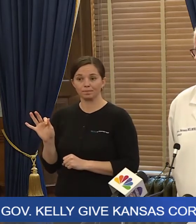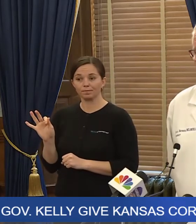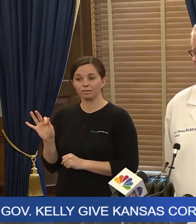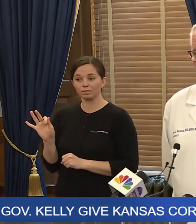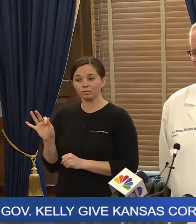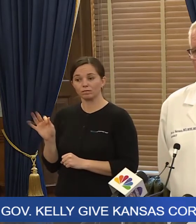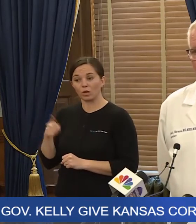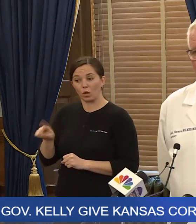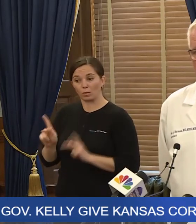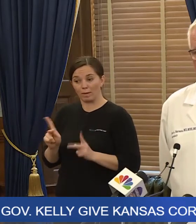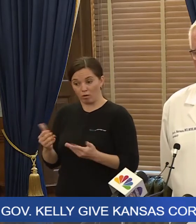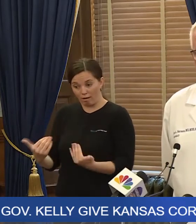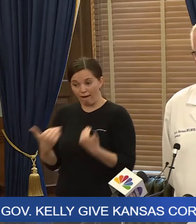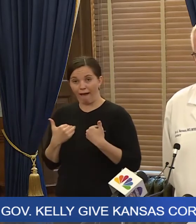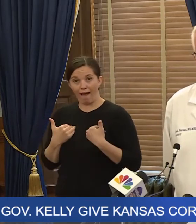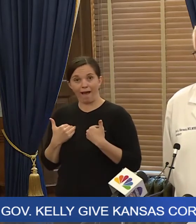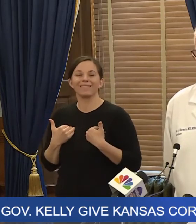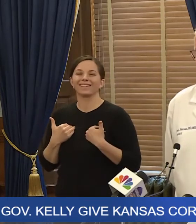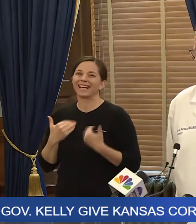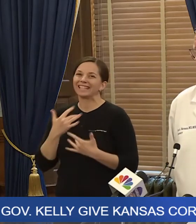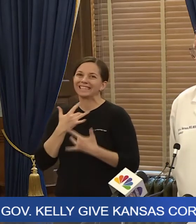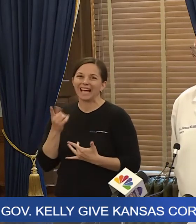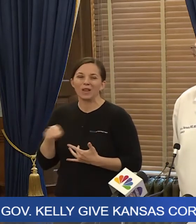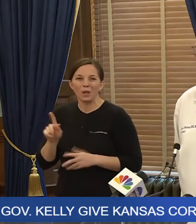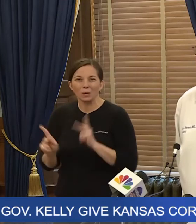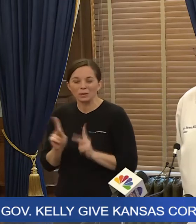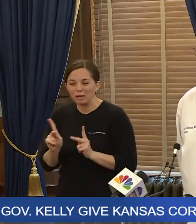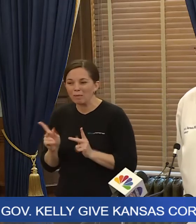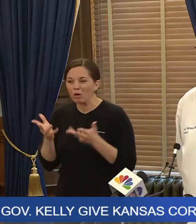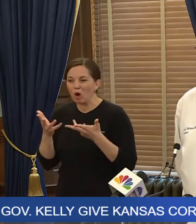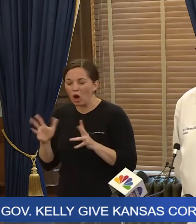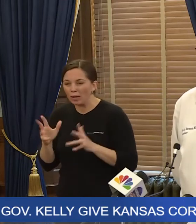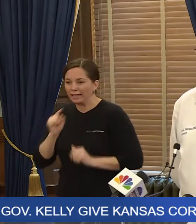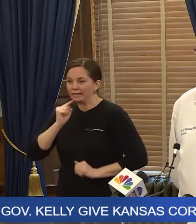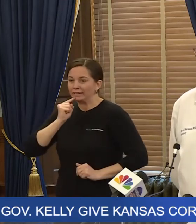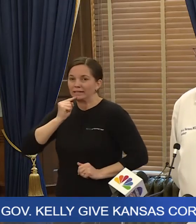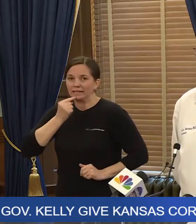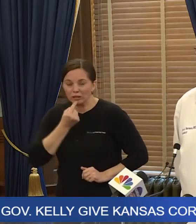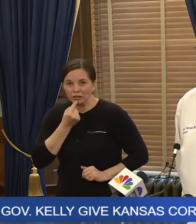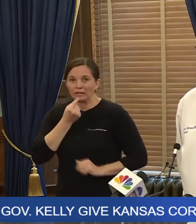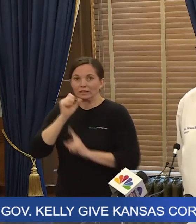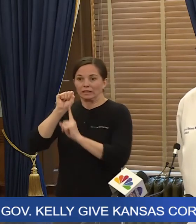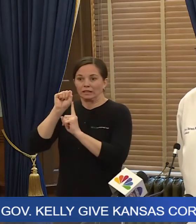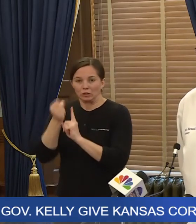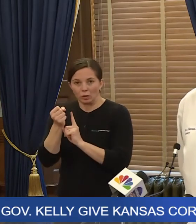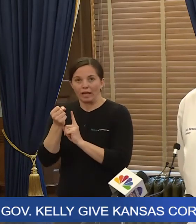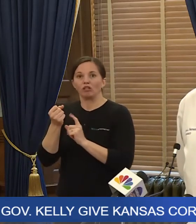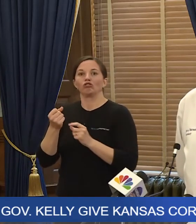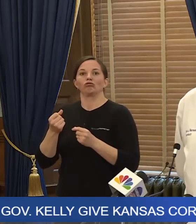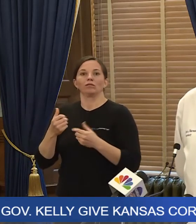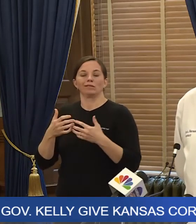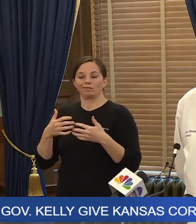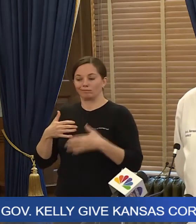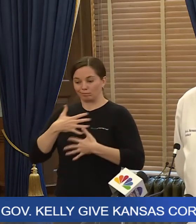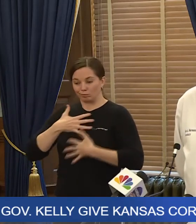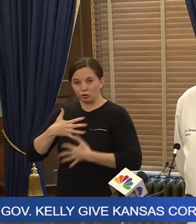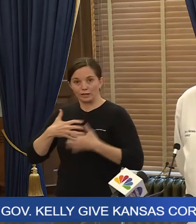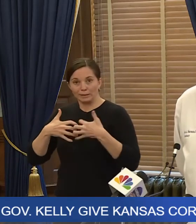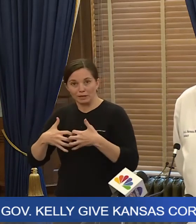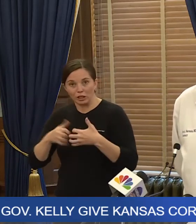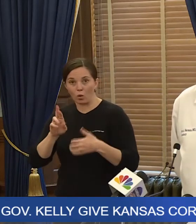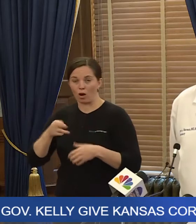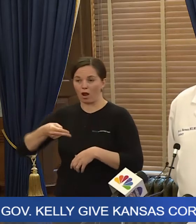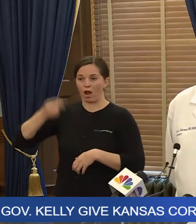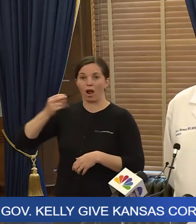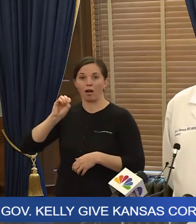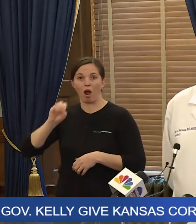affected people, typically used for those that are in intensive care units, on ventilators, or have high oxygen requirement needs.